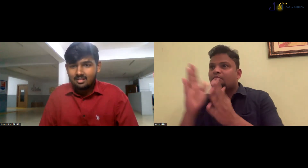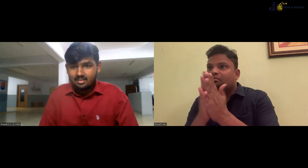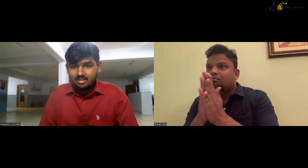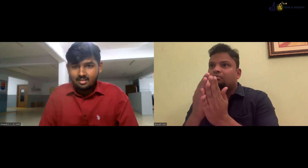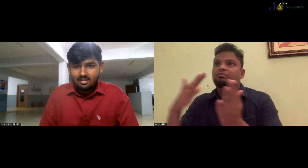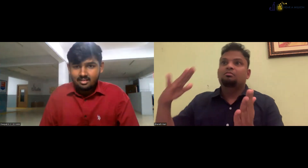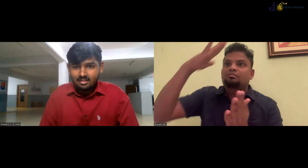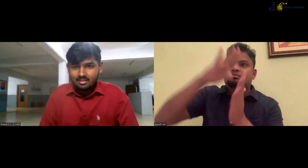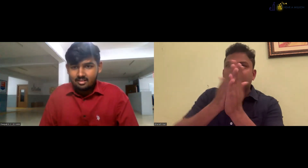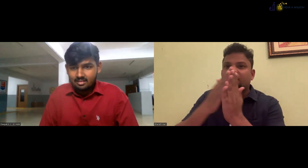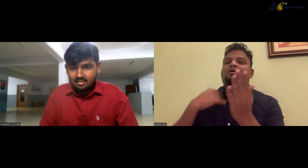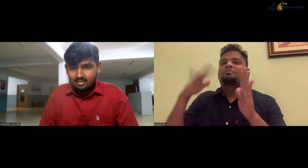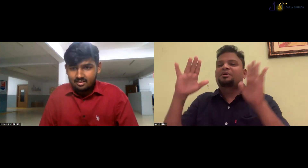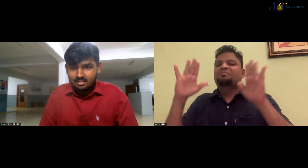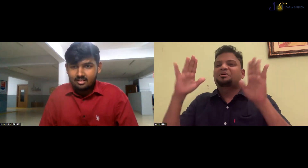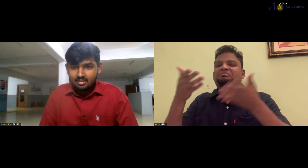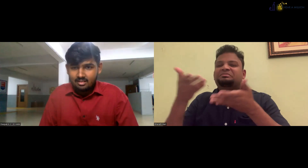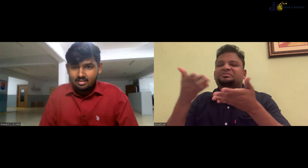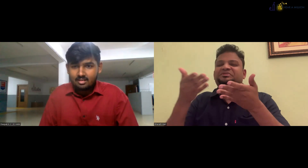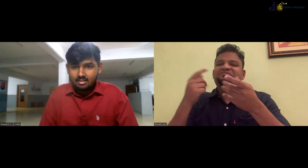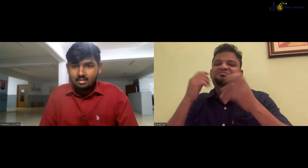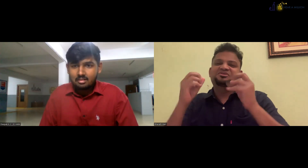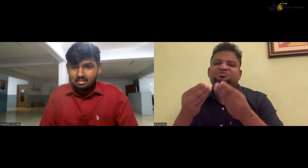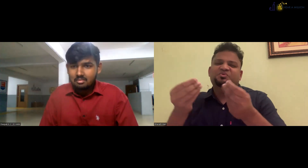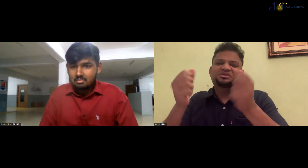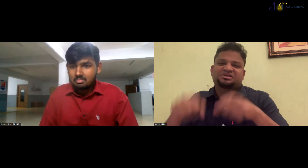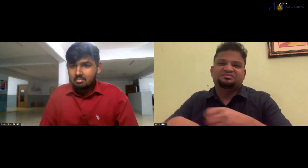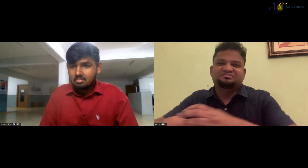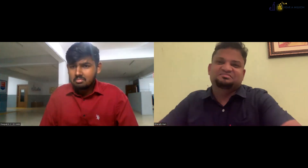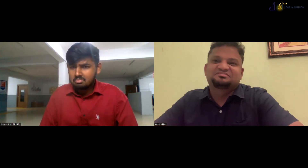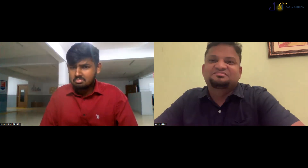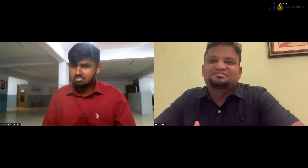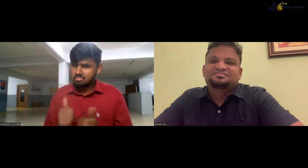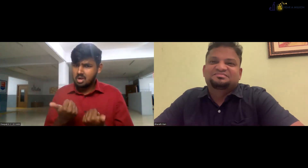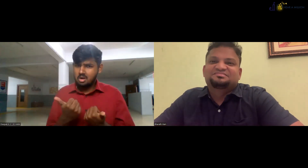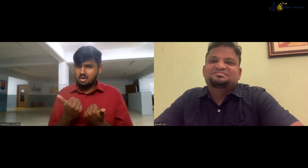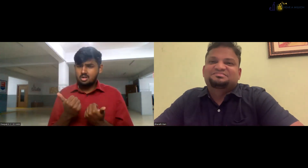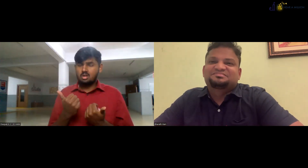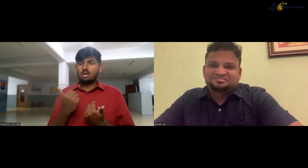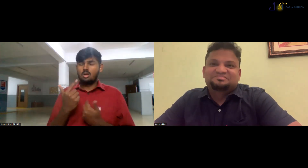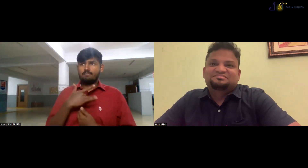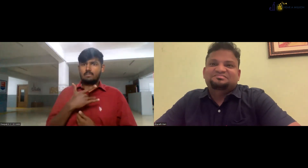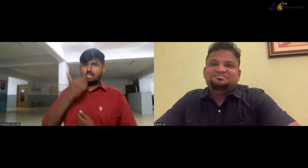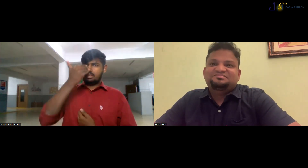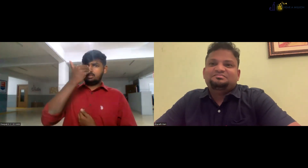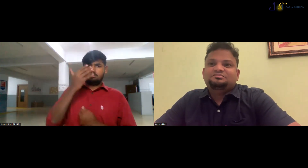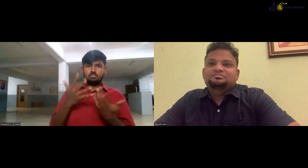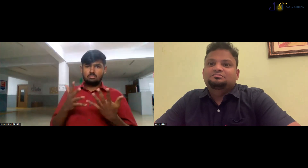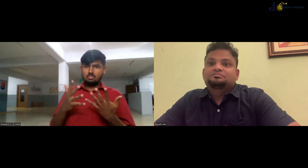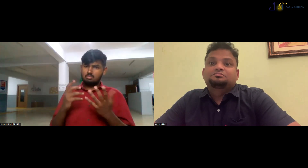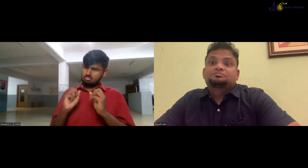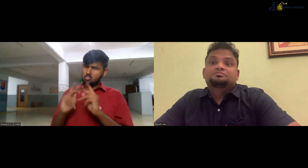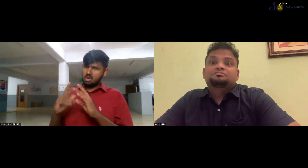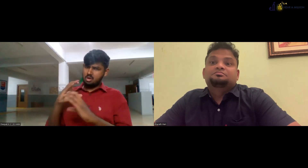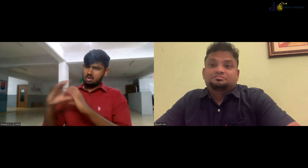point us to the direction, a lot of gestures. And if you have that kind of skill,